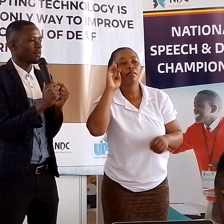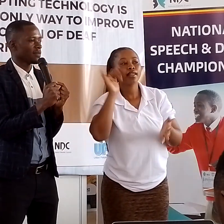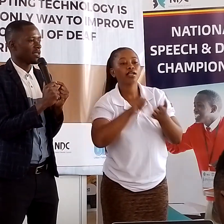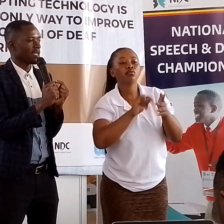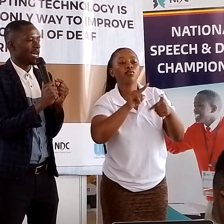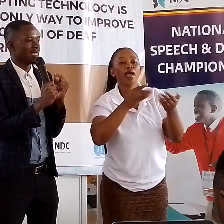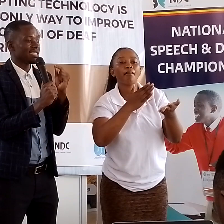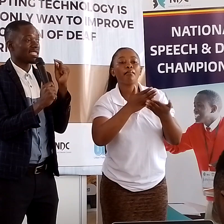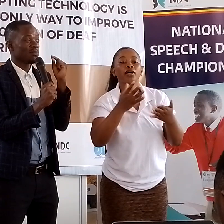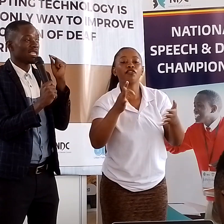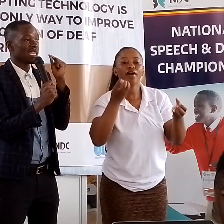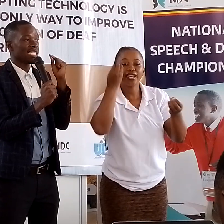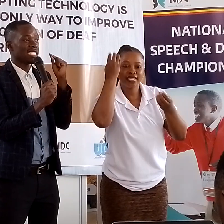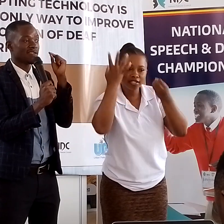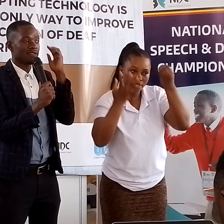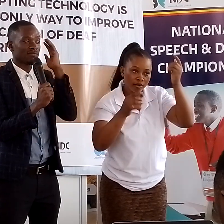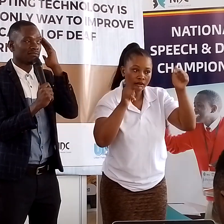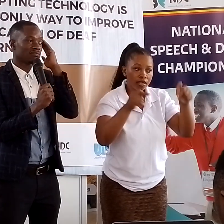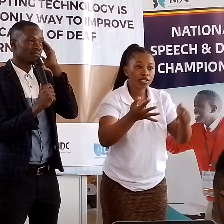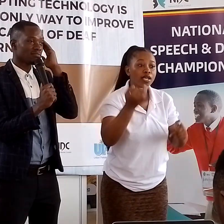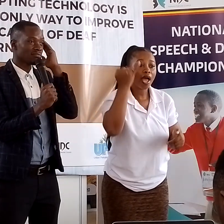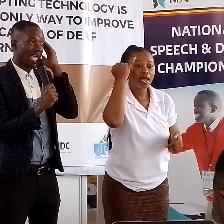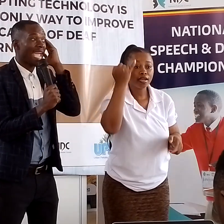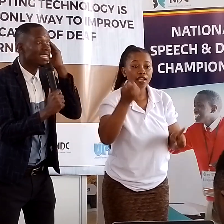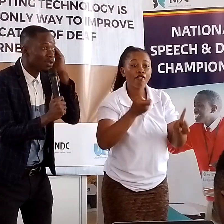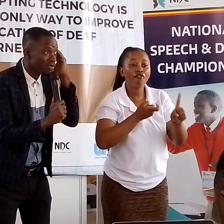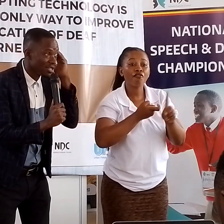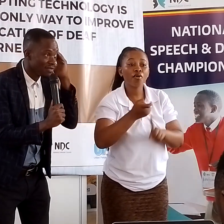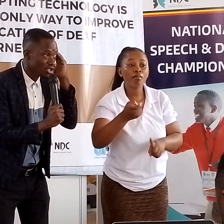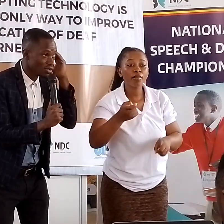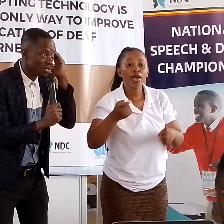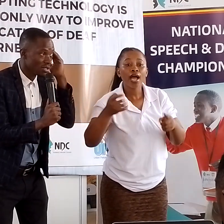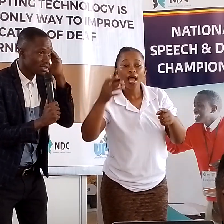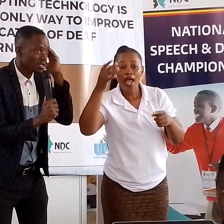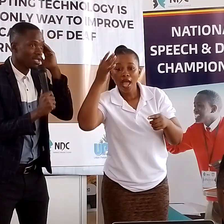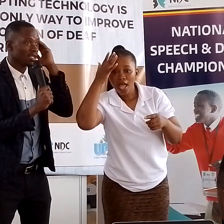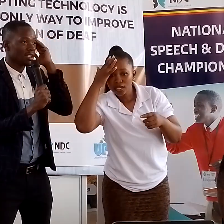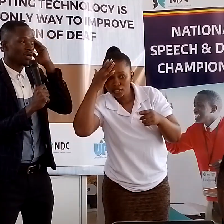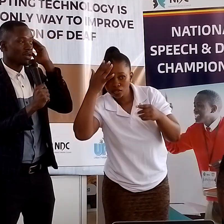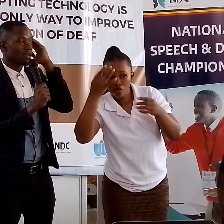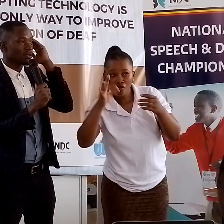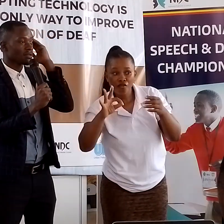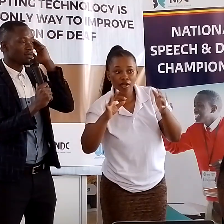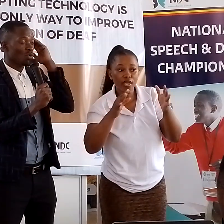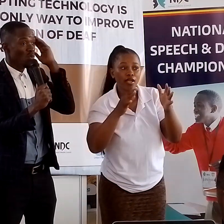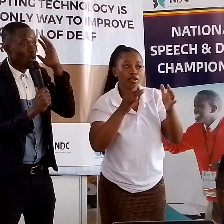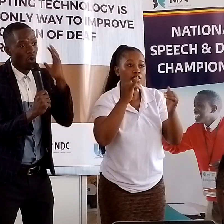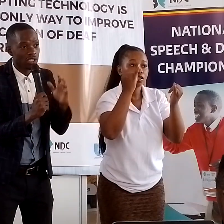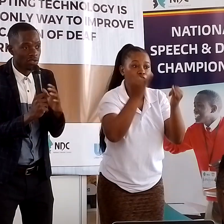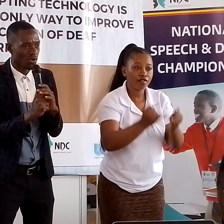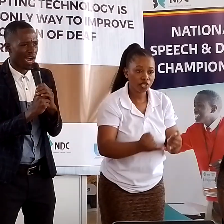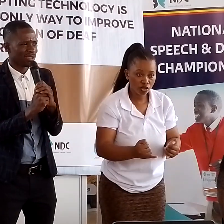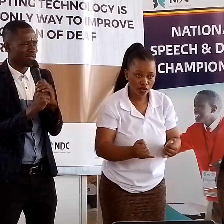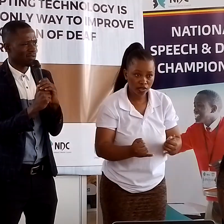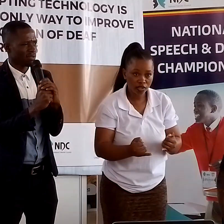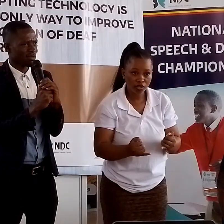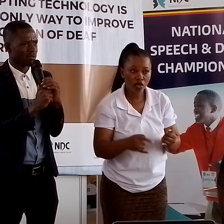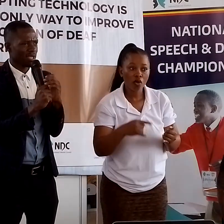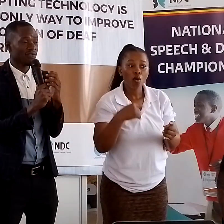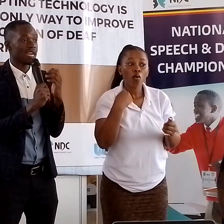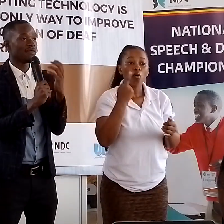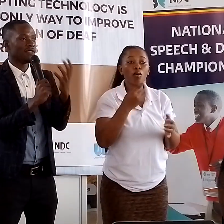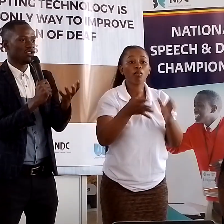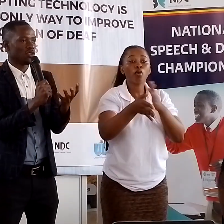initiative, and this has been an idea from heads of individuals who God, you know, has, you